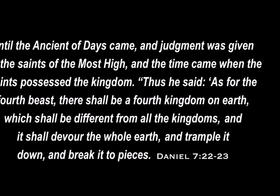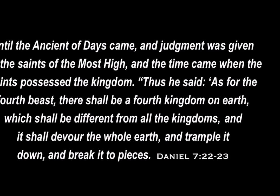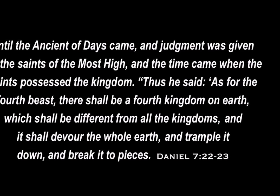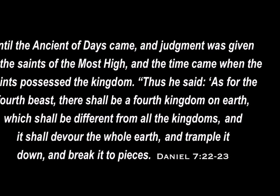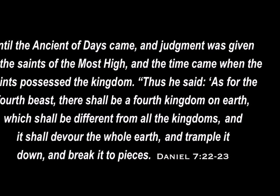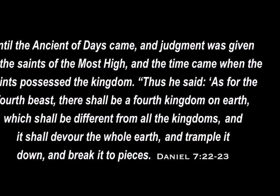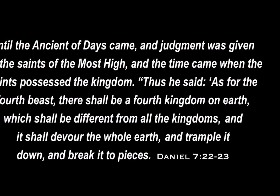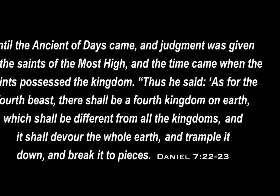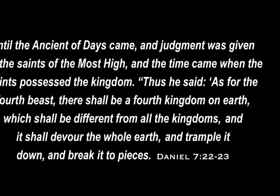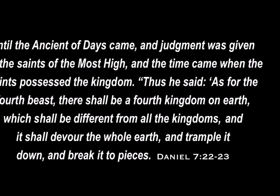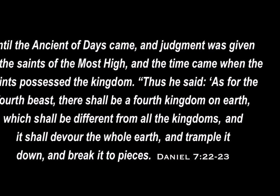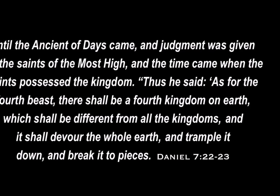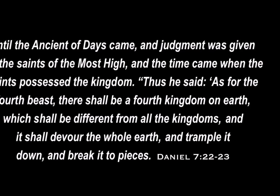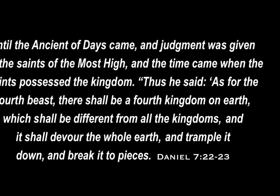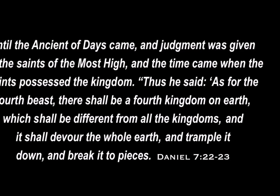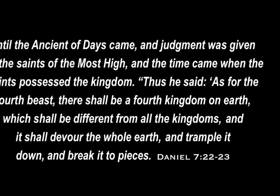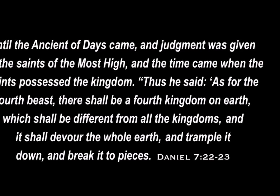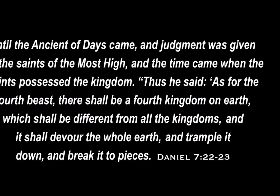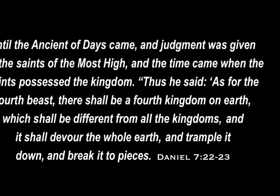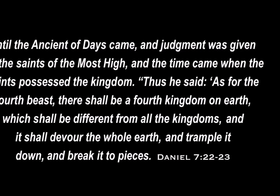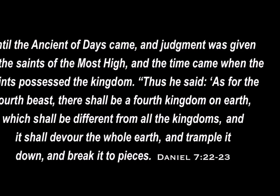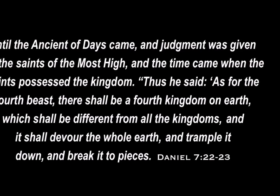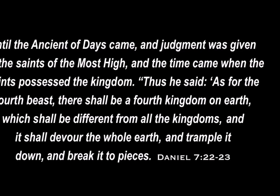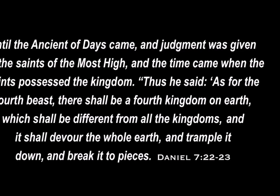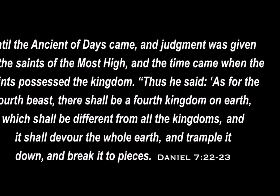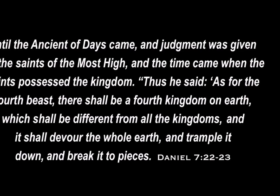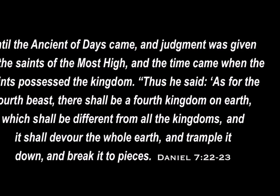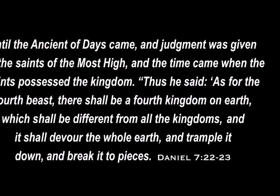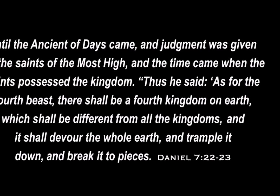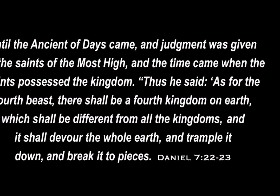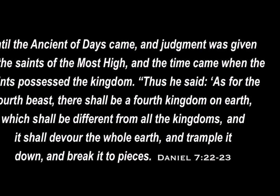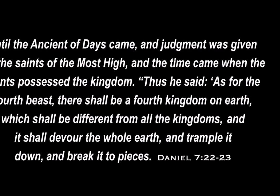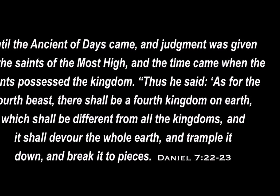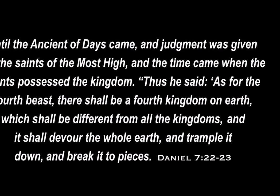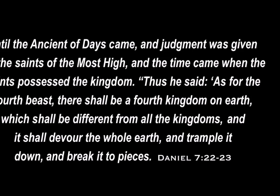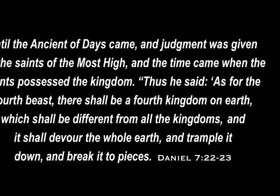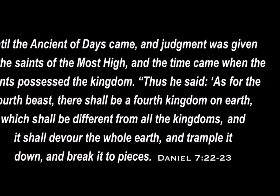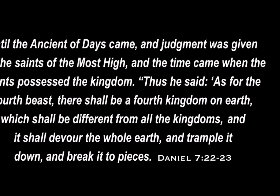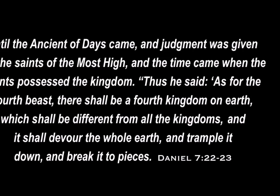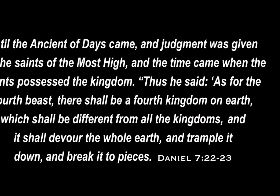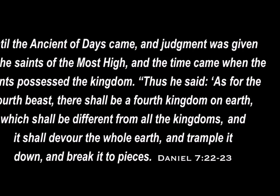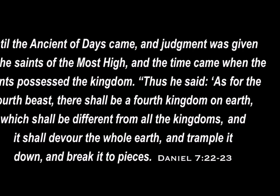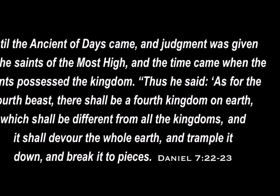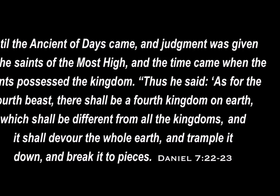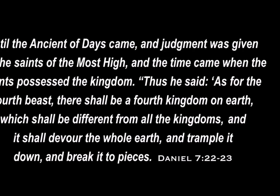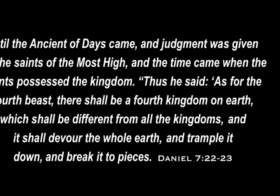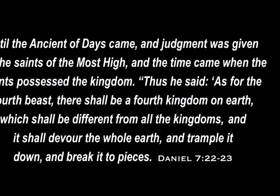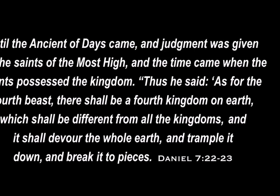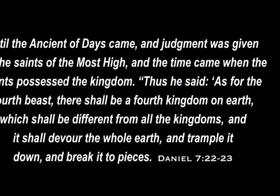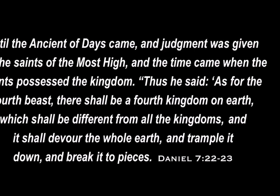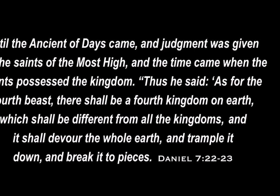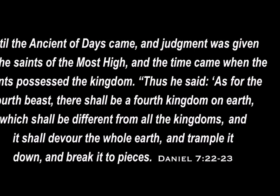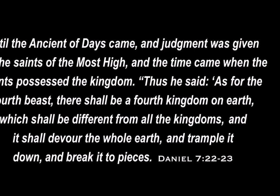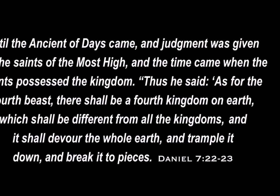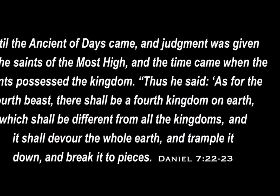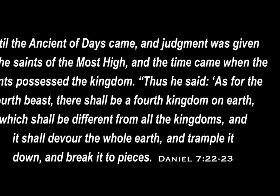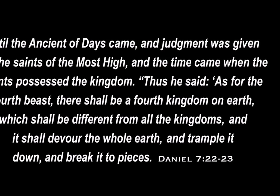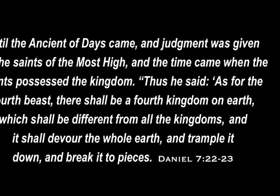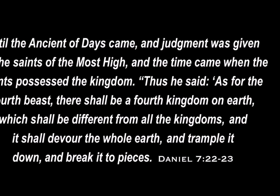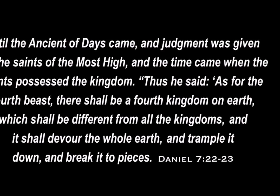Thus he said, As for the fourth beast, there shall be a fourth kingdom on earth, which shall be different from all the kingdoms, and it shall devour the whole earth, and trample it